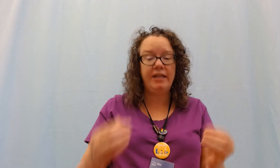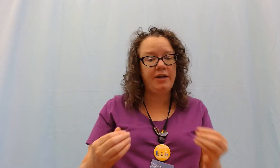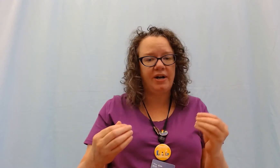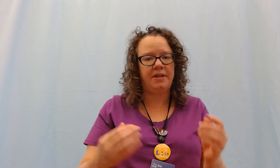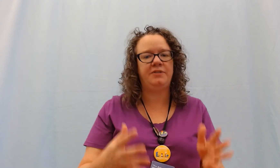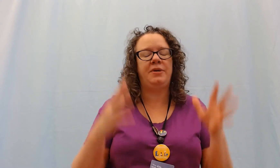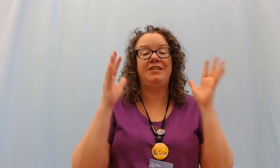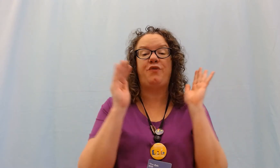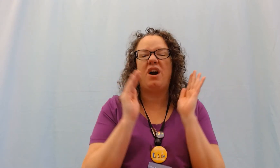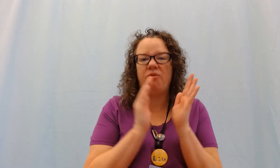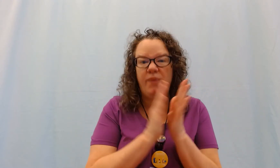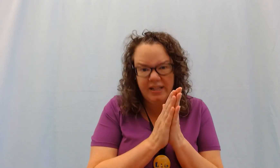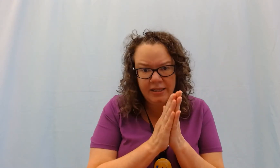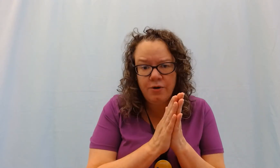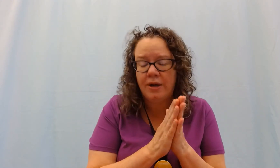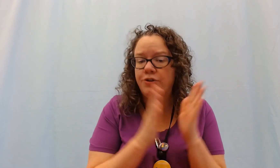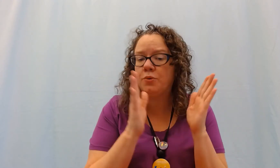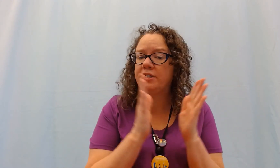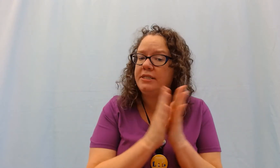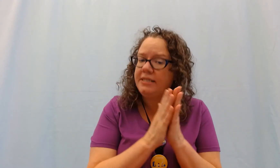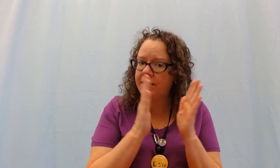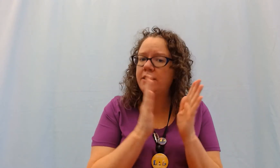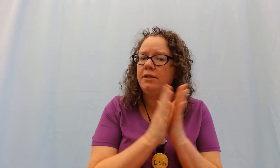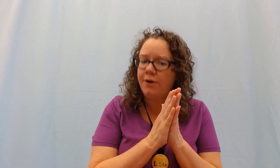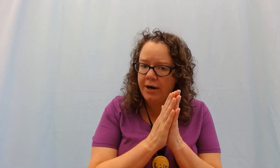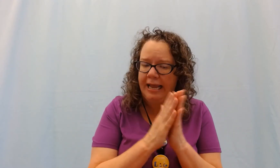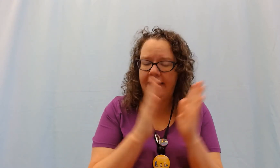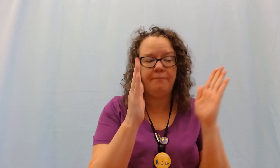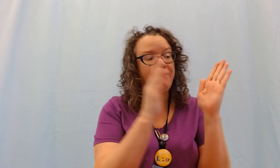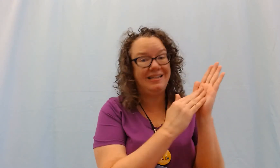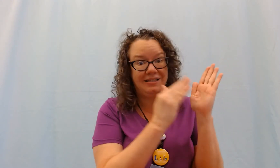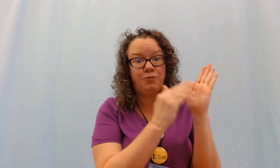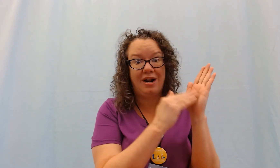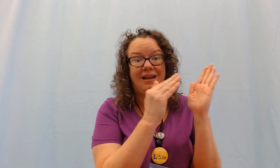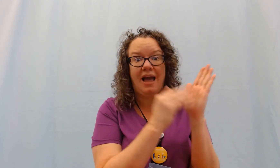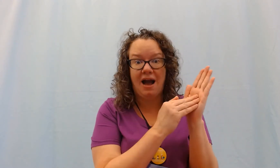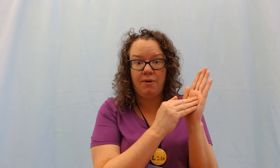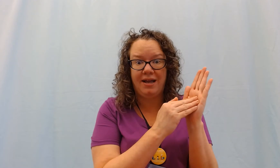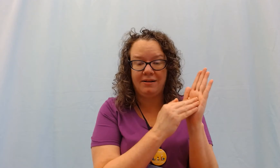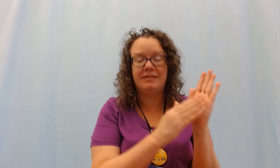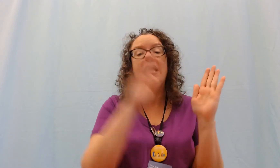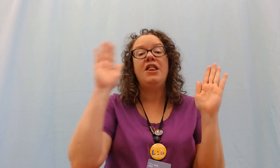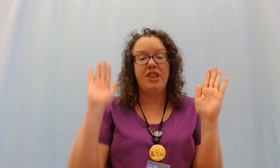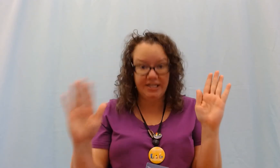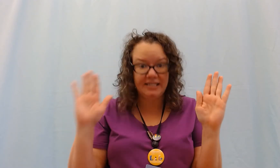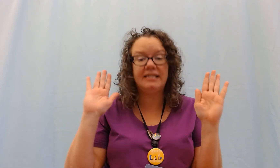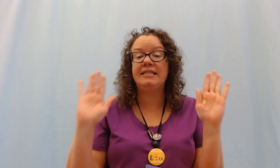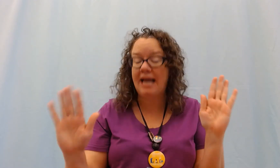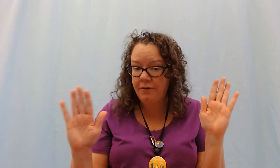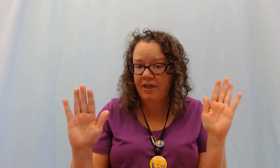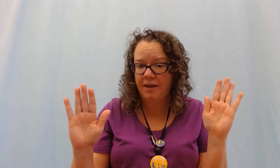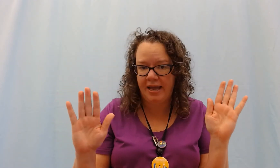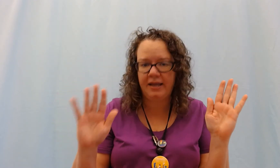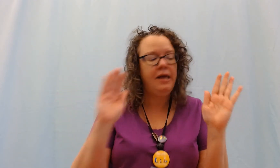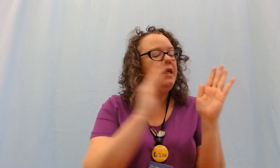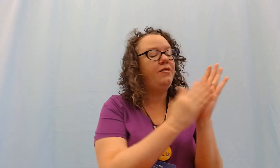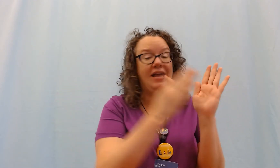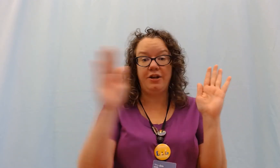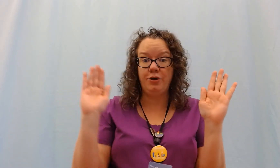great about this one is for our really little ones who are still learning, this is what a cow is, this is the sound they make, they can use